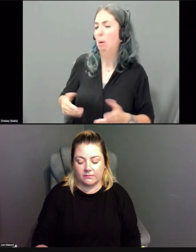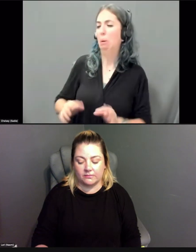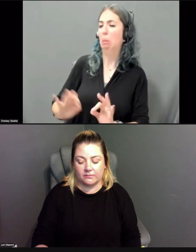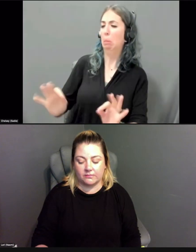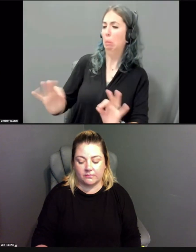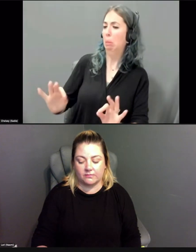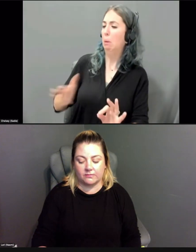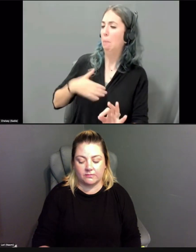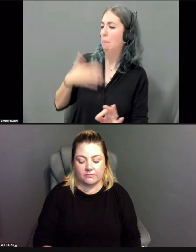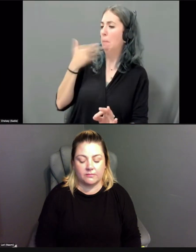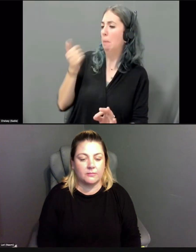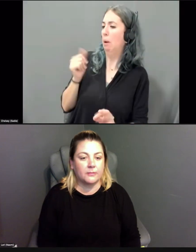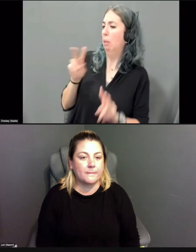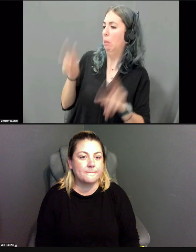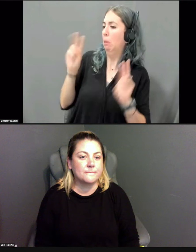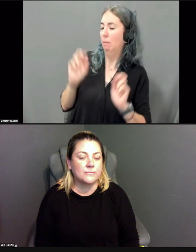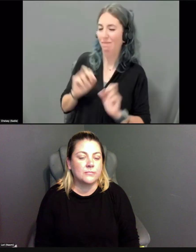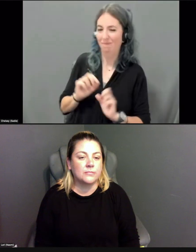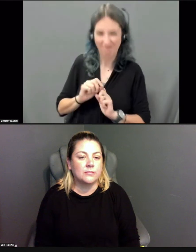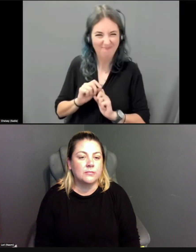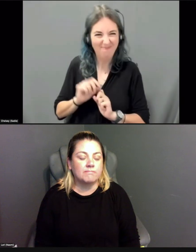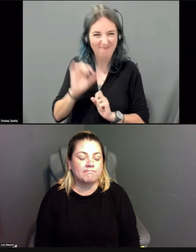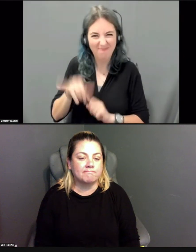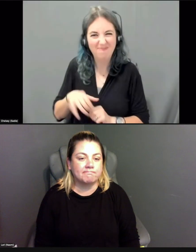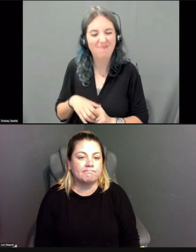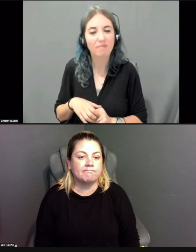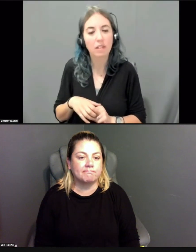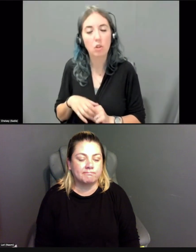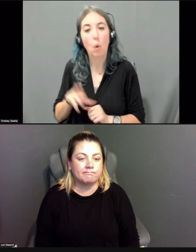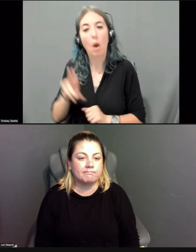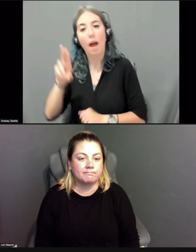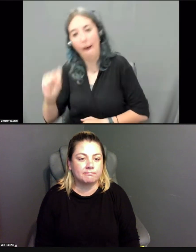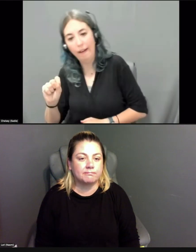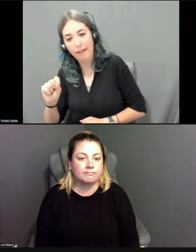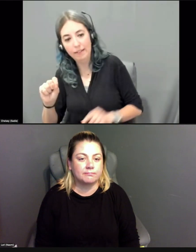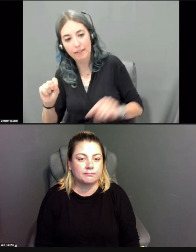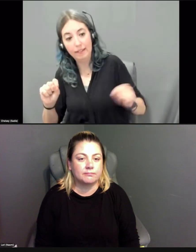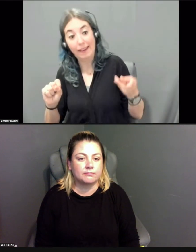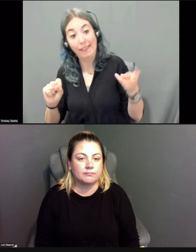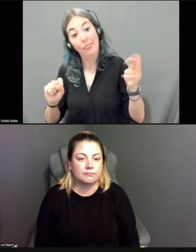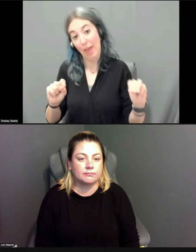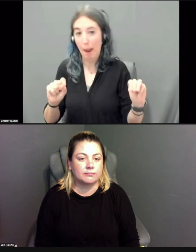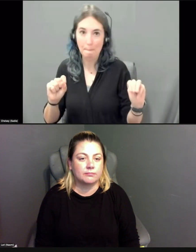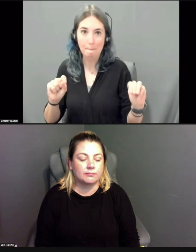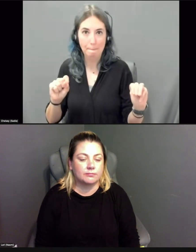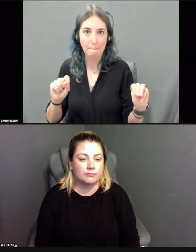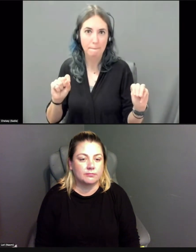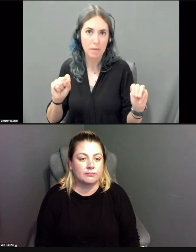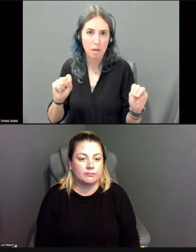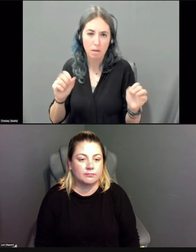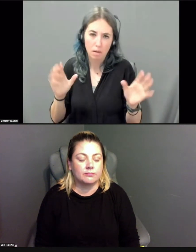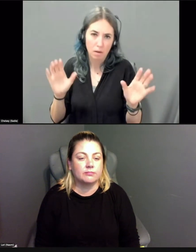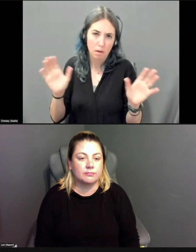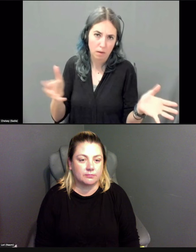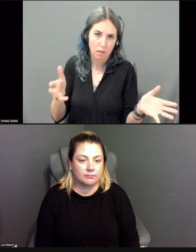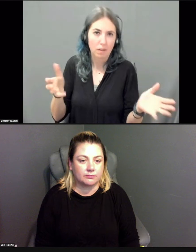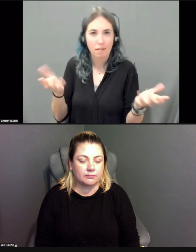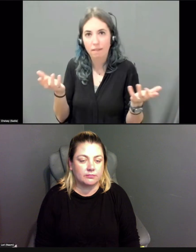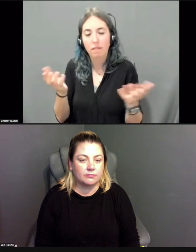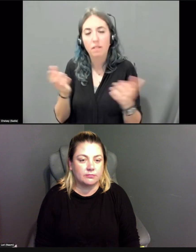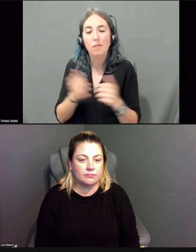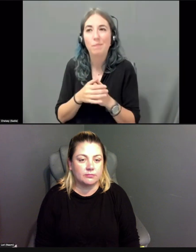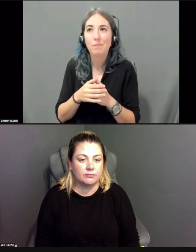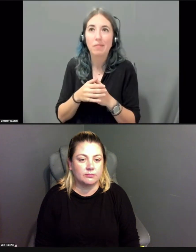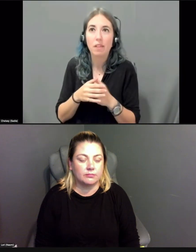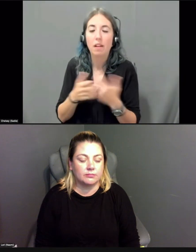that's a perfect example of this like us versus them and versus out group, especially in the fitness world. And that can be, I'm not trying to